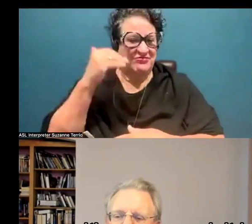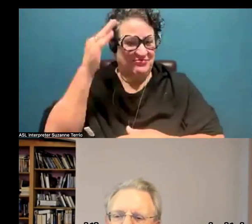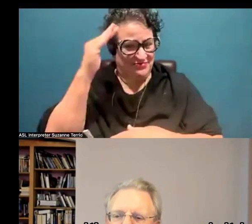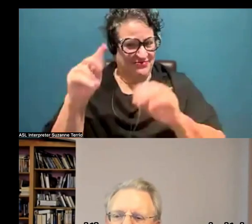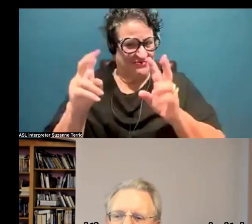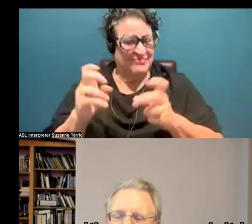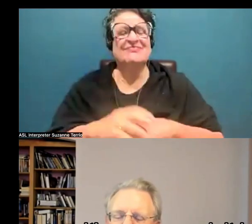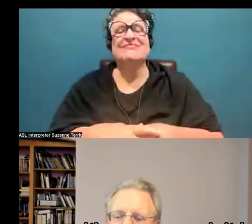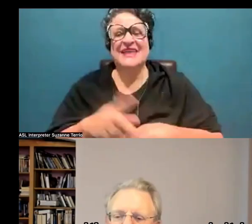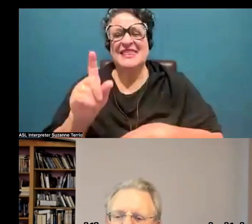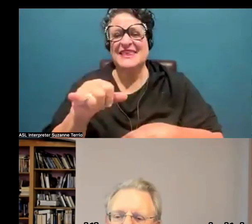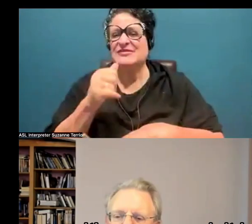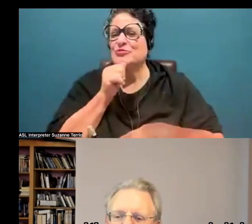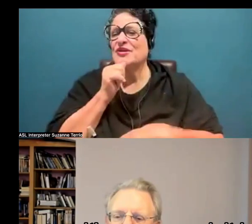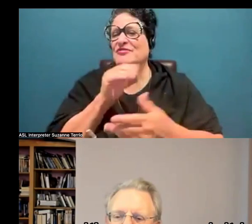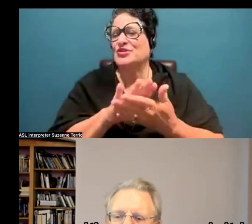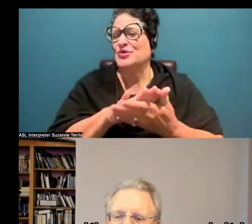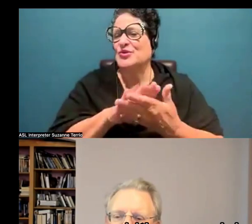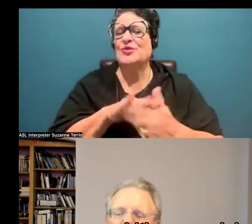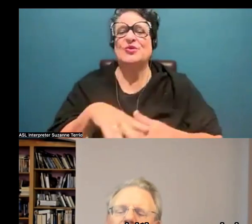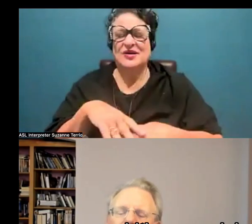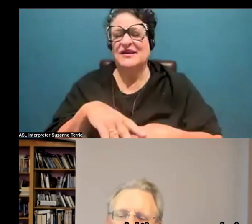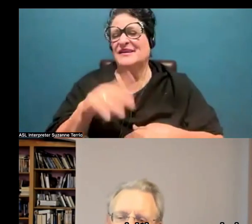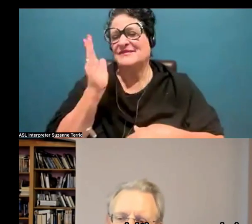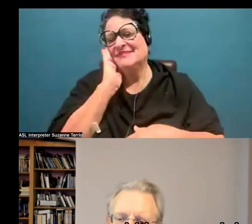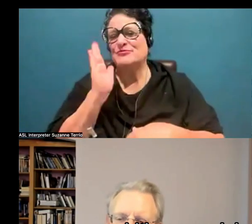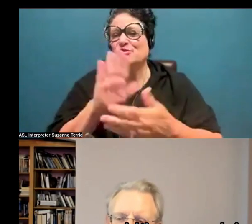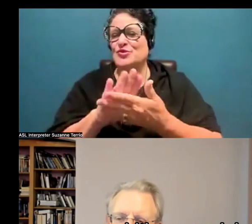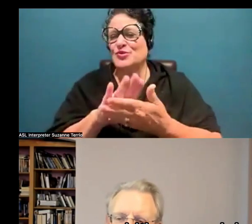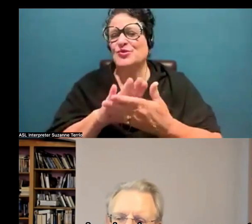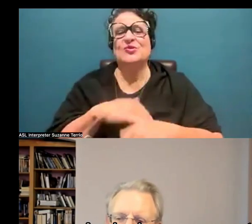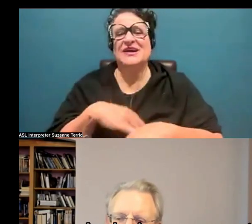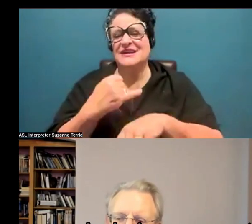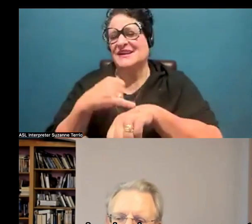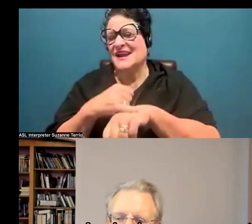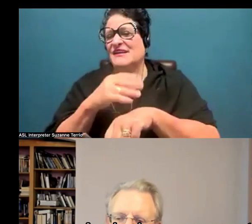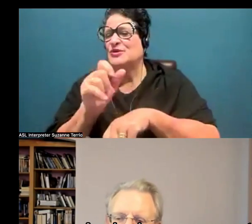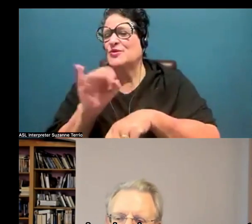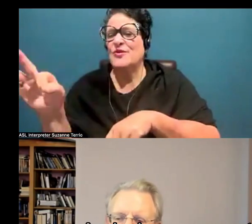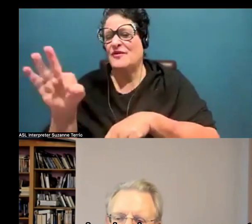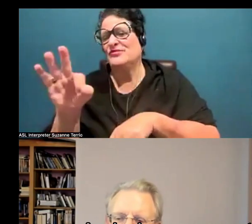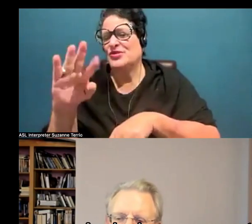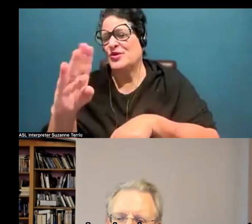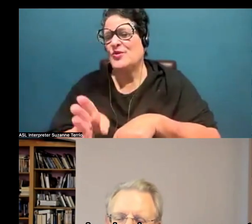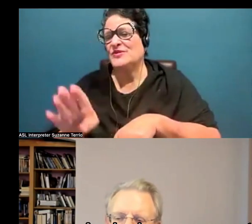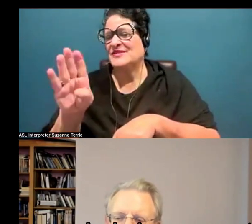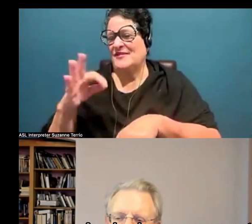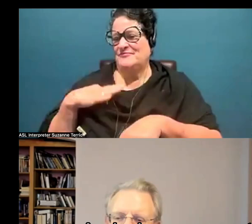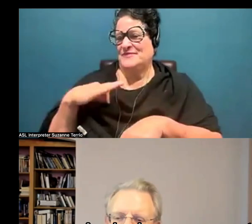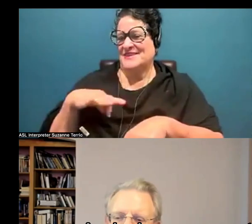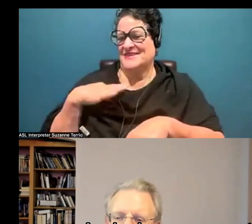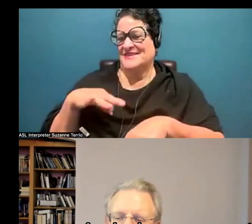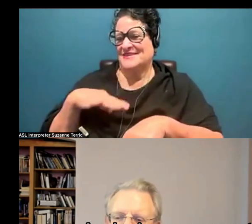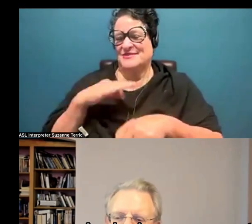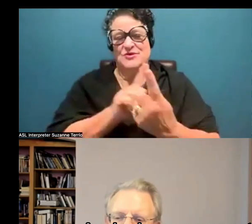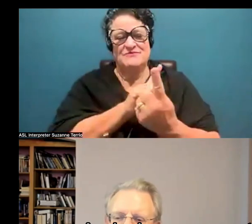about a private school, boarding school for all girls, and it's on an island off the coast of Maine. And when we meet these girls, they've